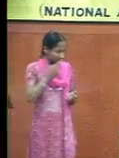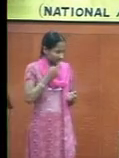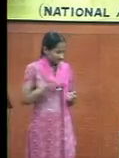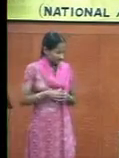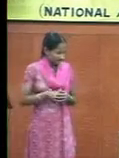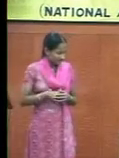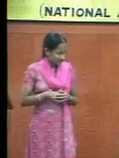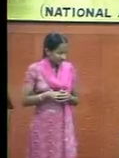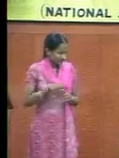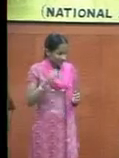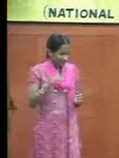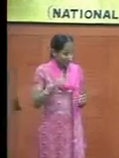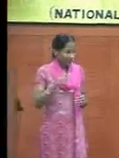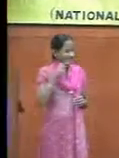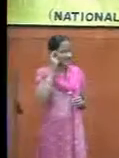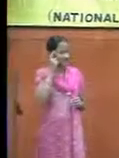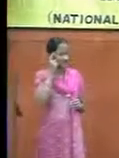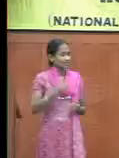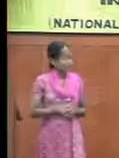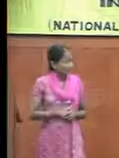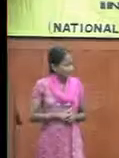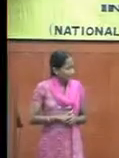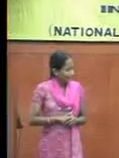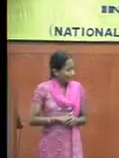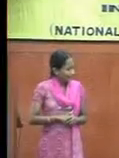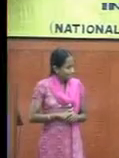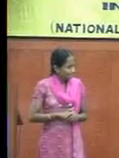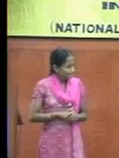are realizing is that, you know,